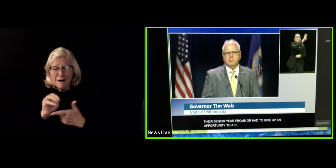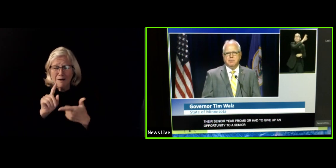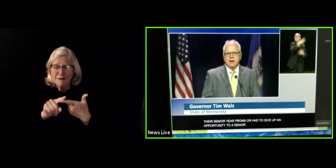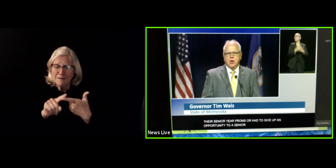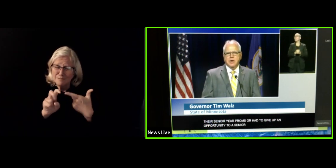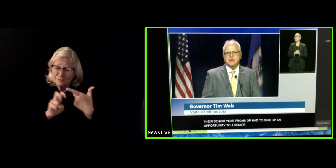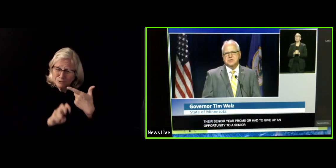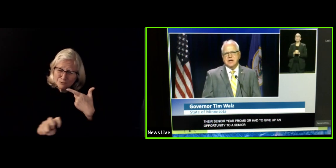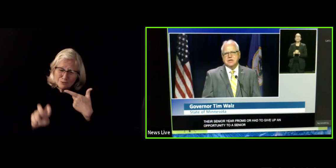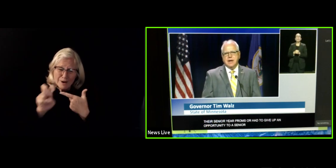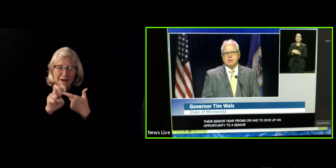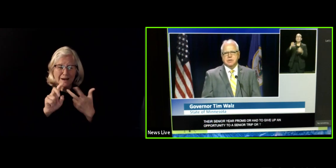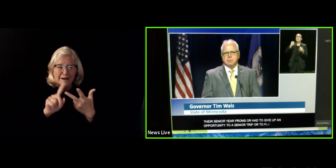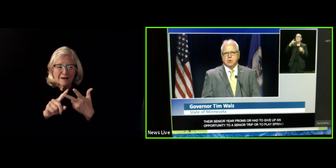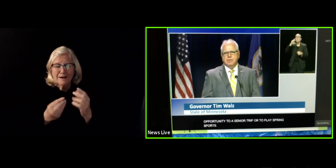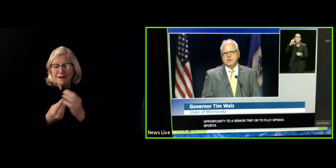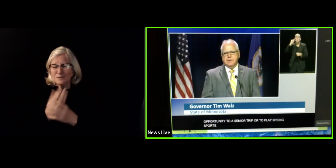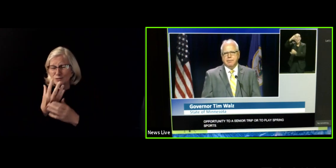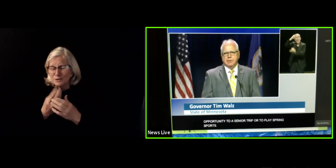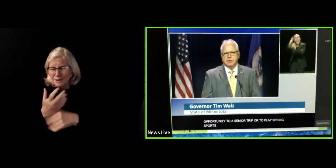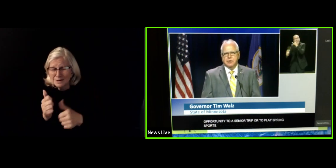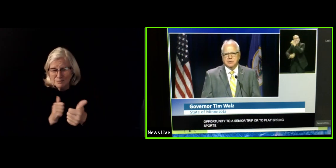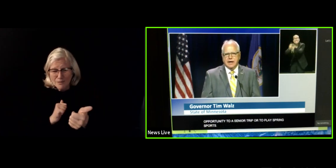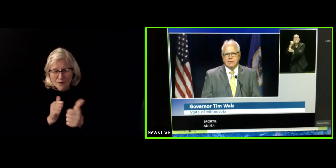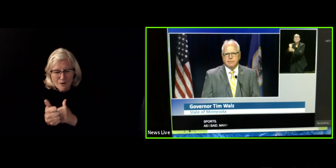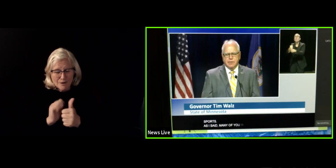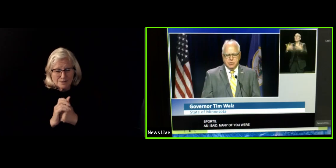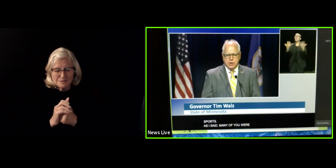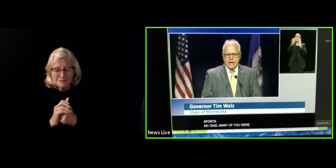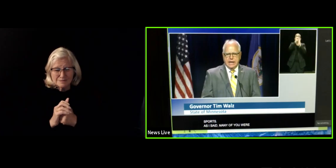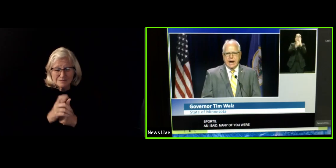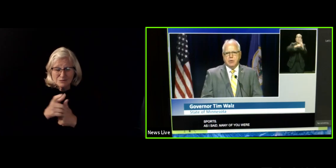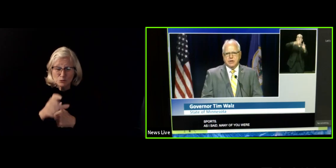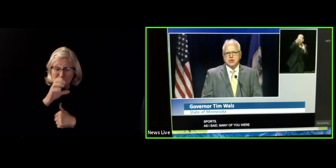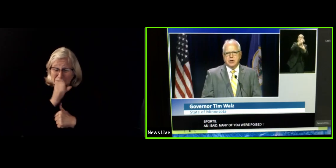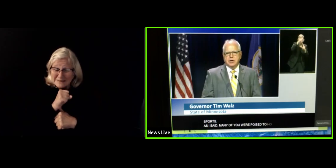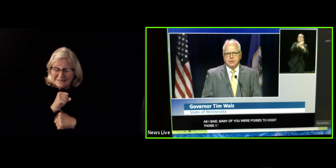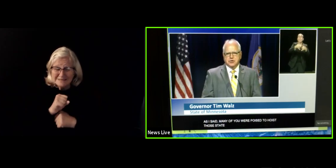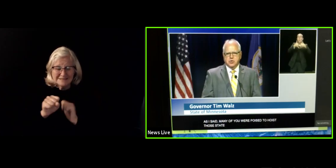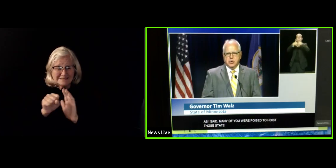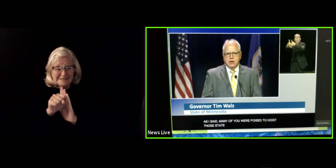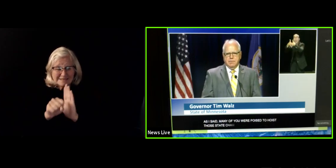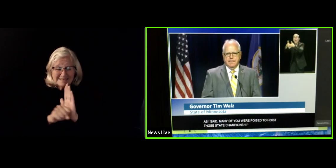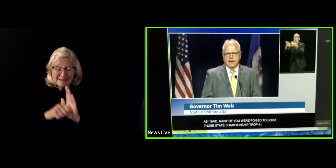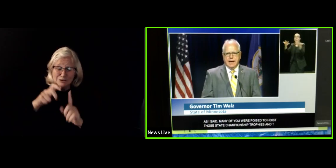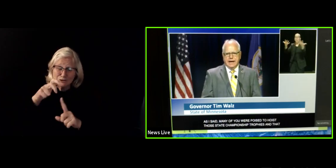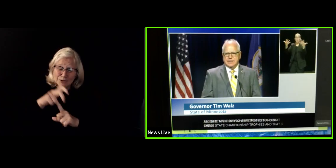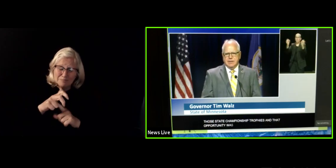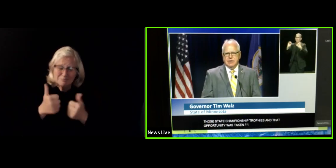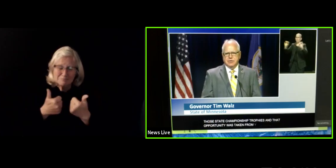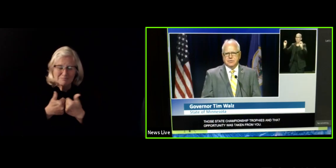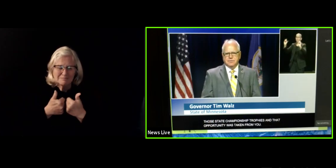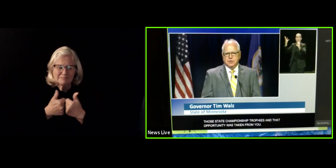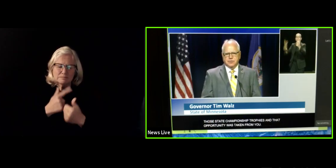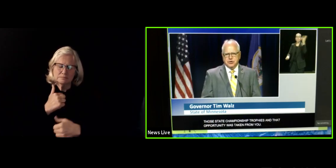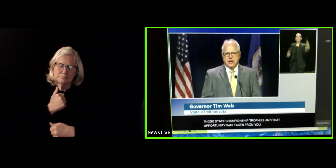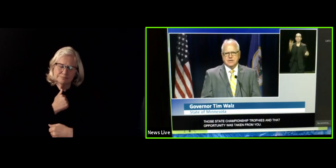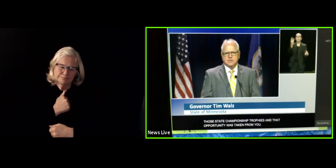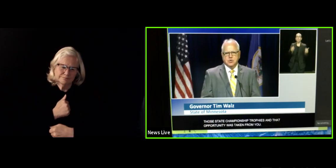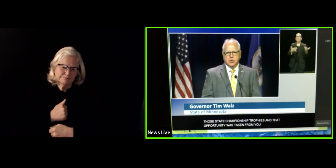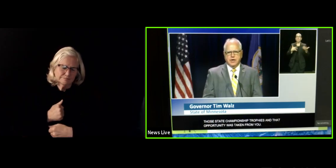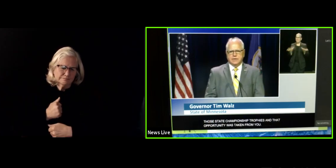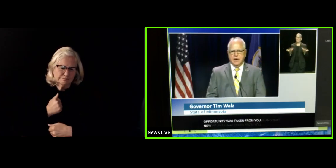to hoist those state championship trophies, and that opportunity was taken from you. Now we're going to start another school year, and it's going to be those first